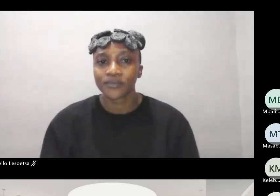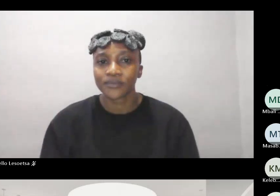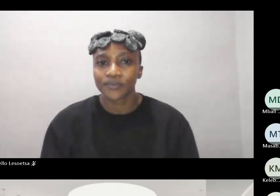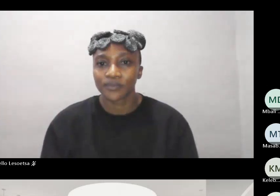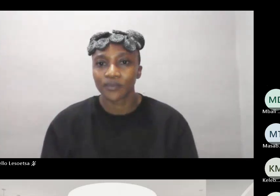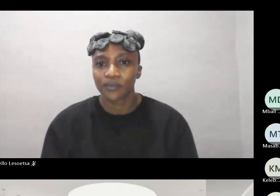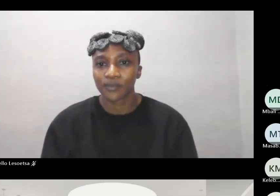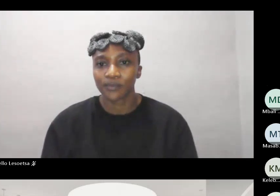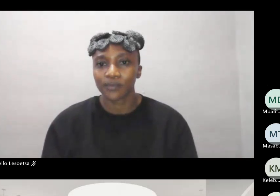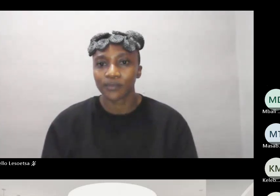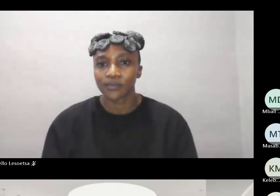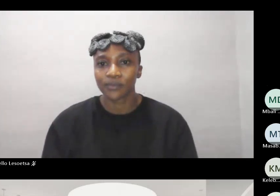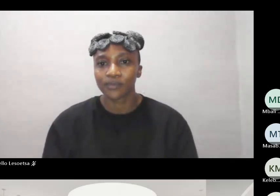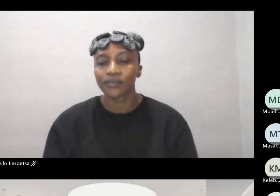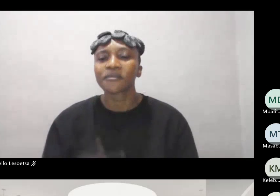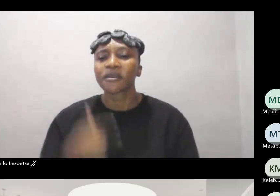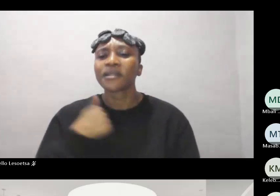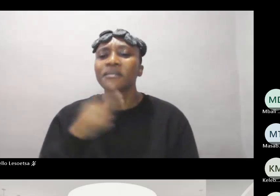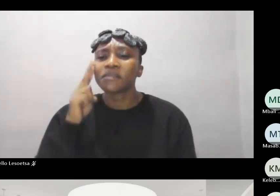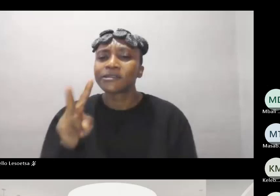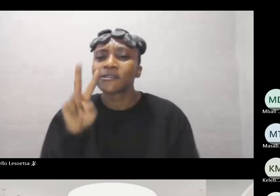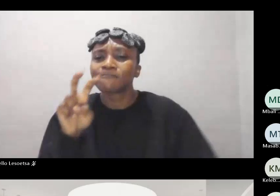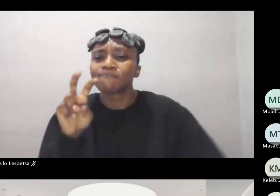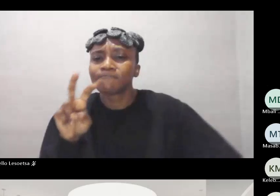Let me see.